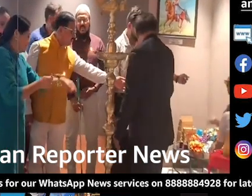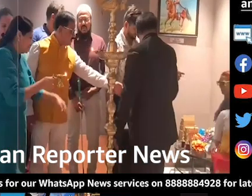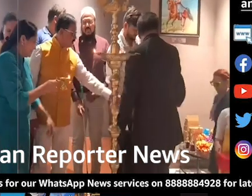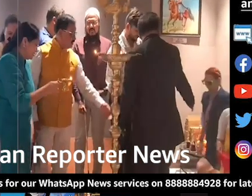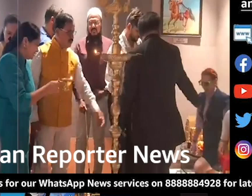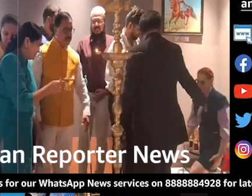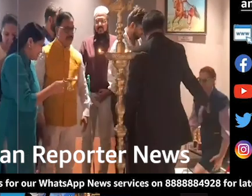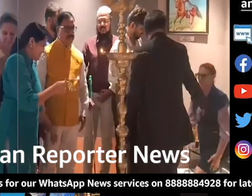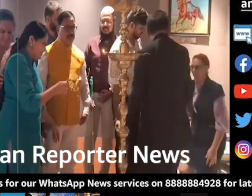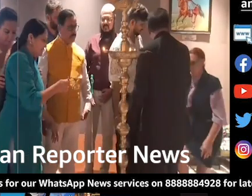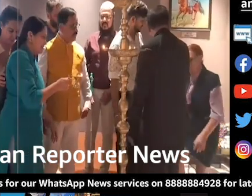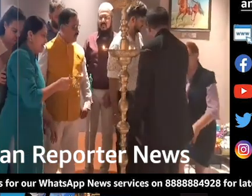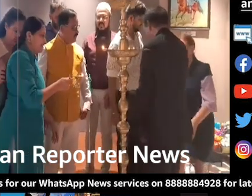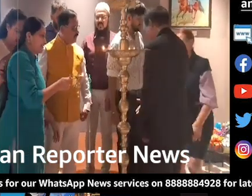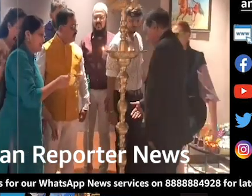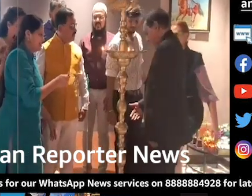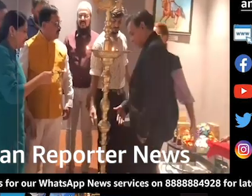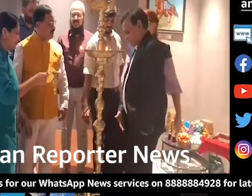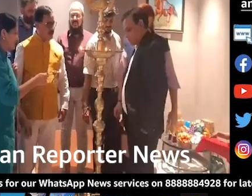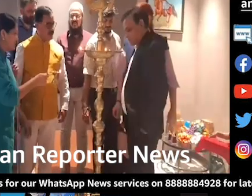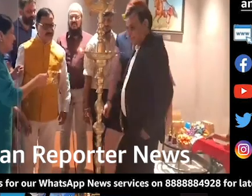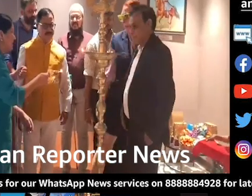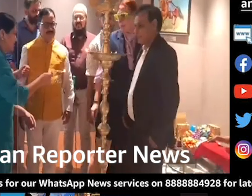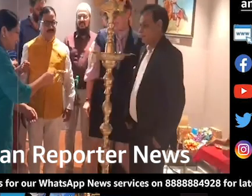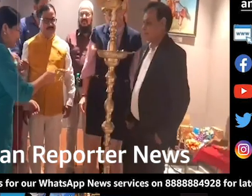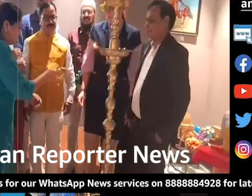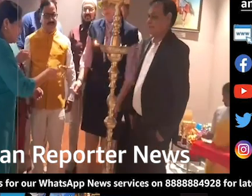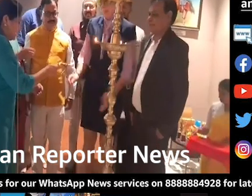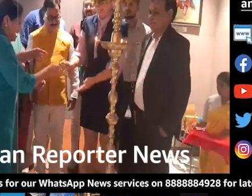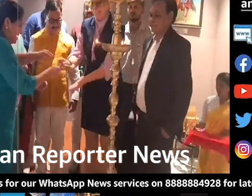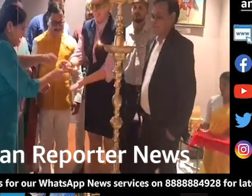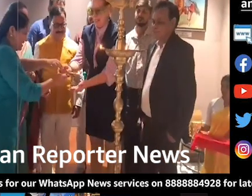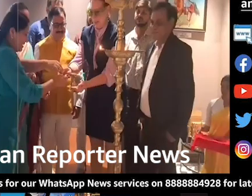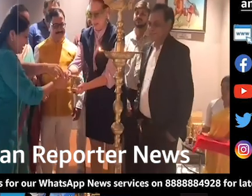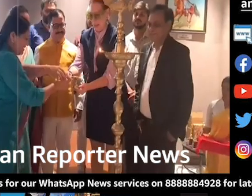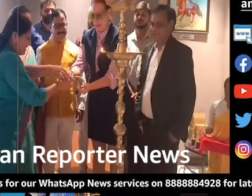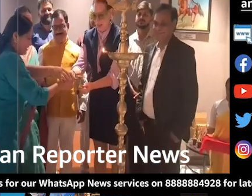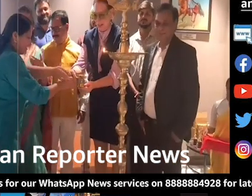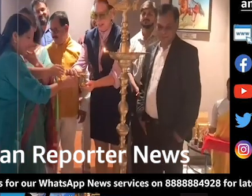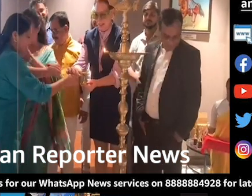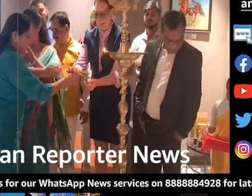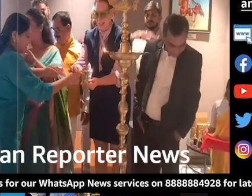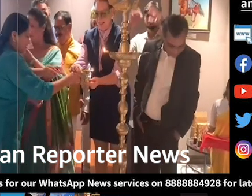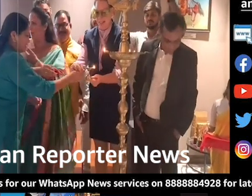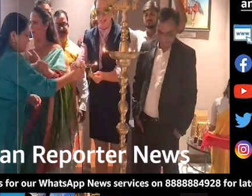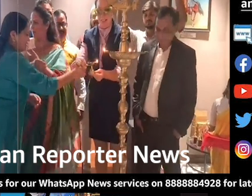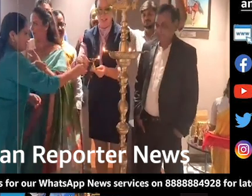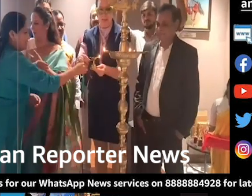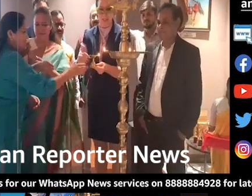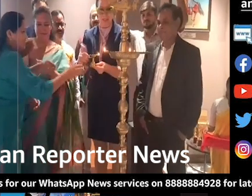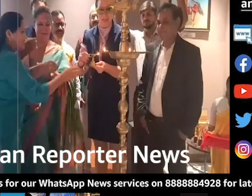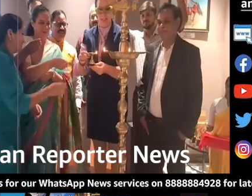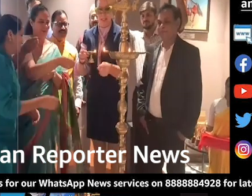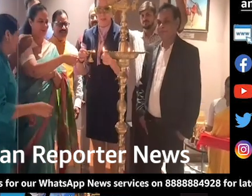And she knows the Indian culture. I think she's removing her own shoes and coming to the stage. Thank you, madam.